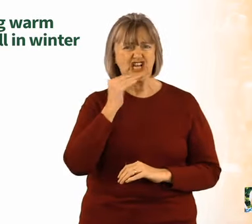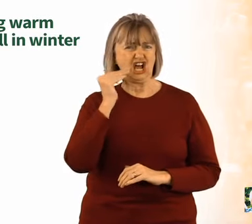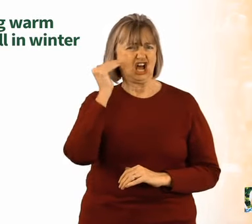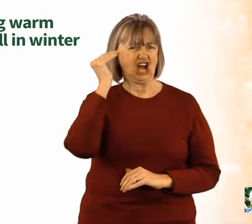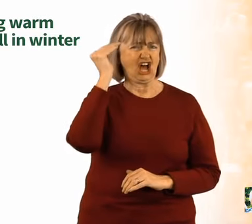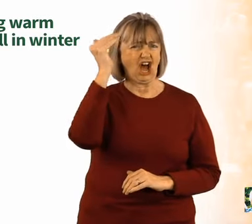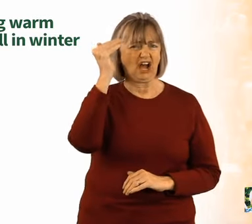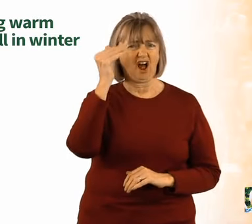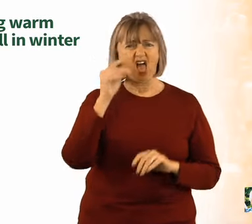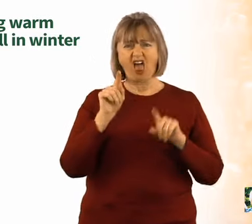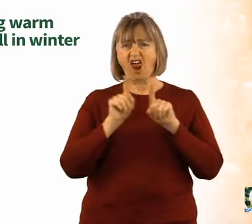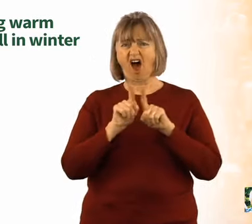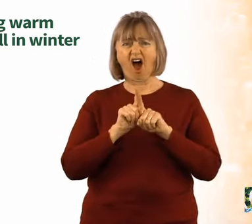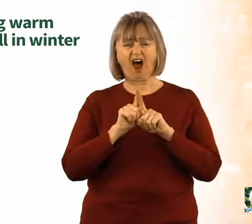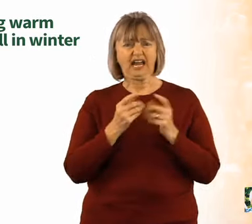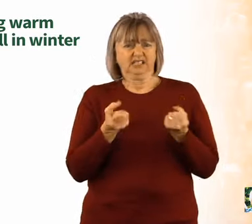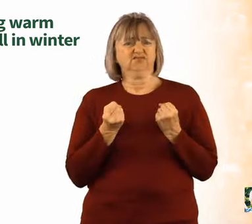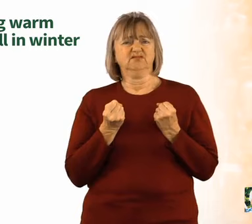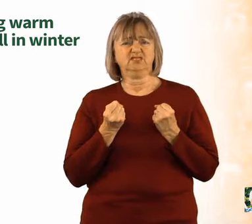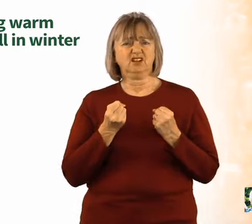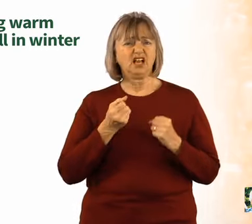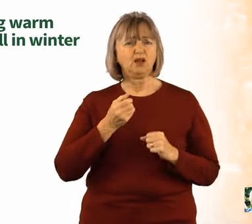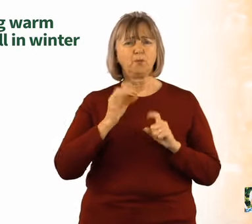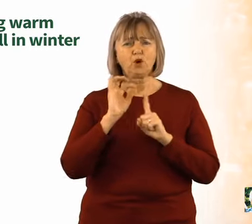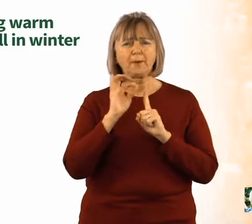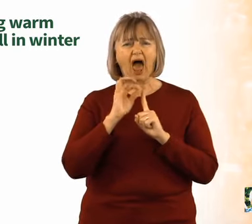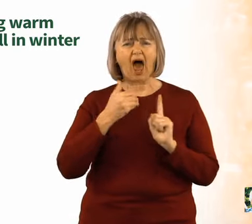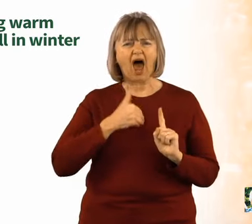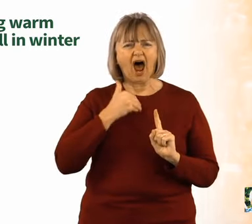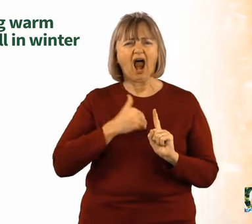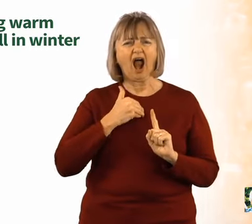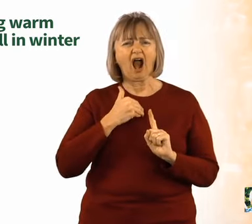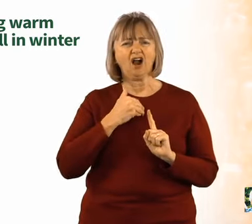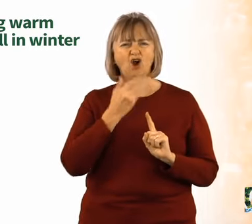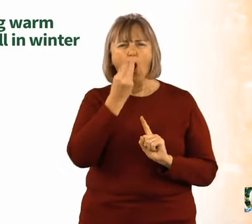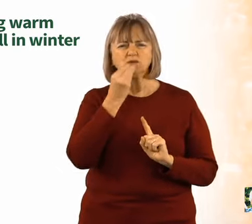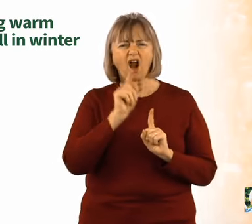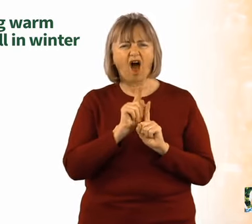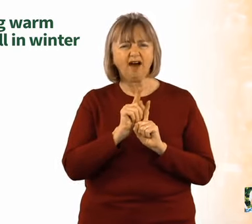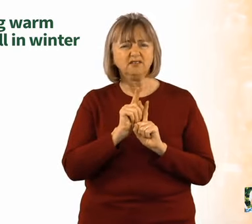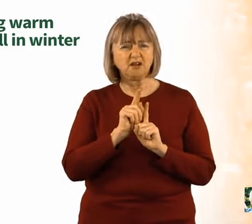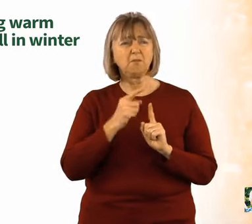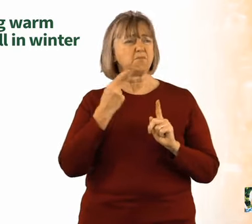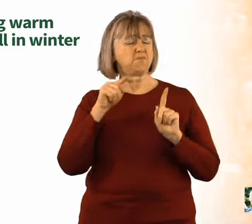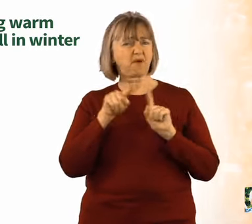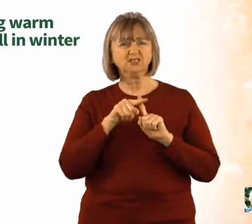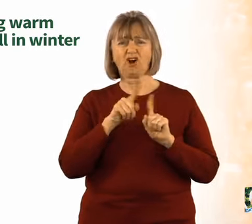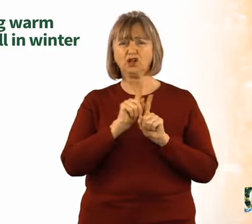Influenza can be avoided or at least reduced in severity each winter by having an influenza vaccination in